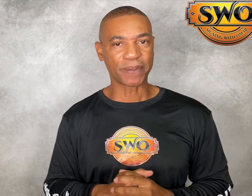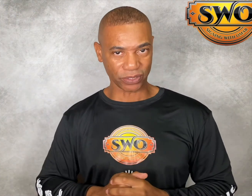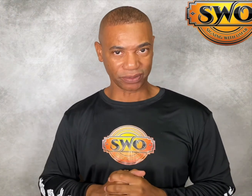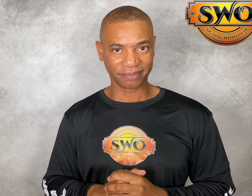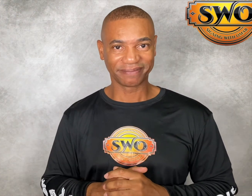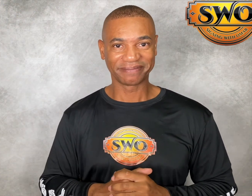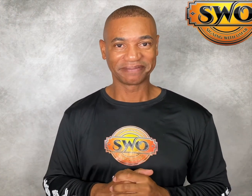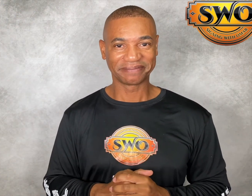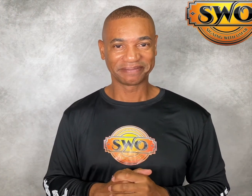stubborn.